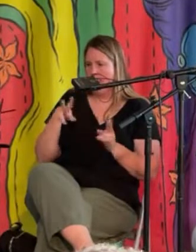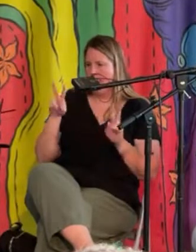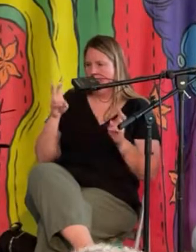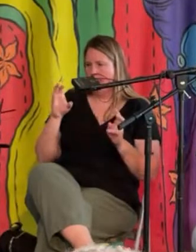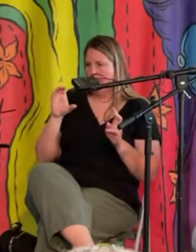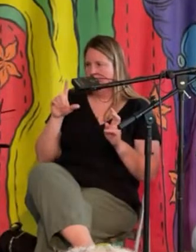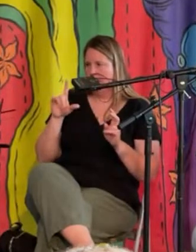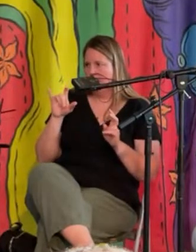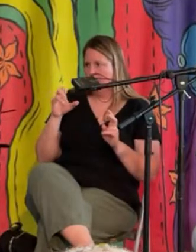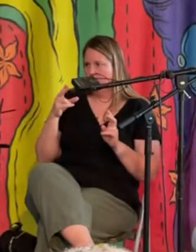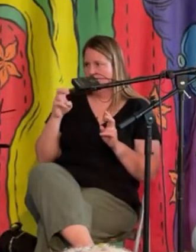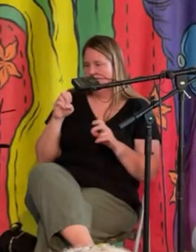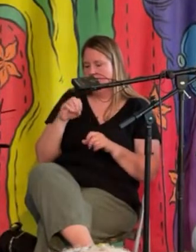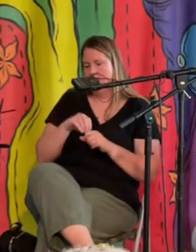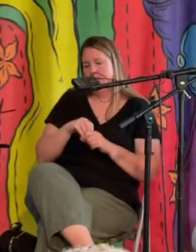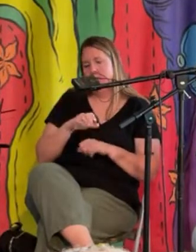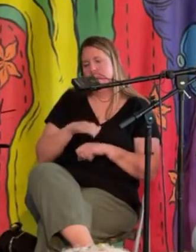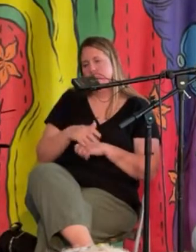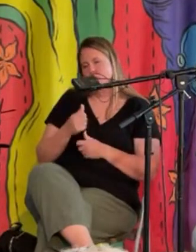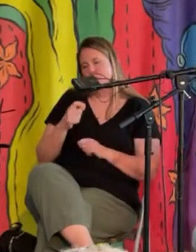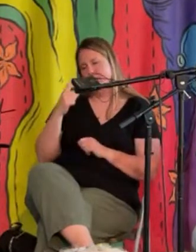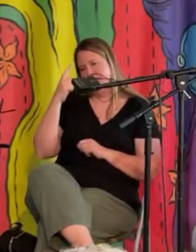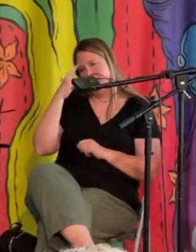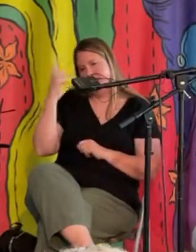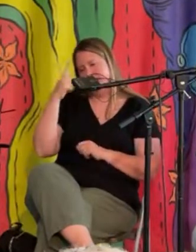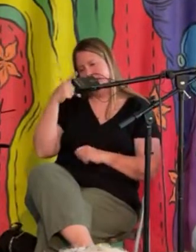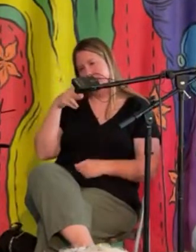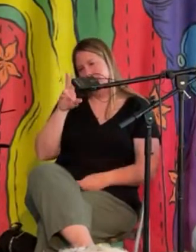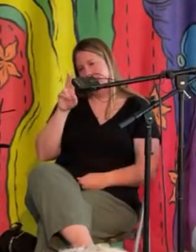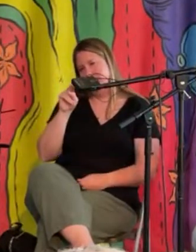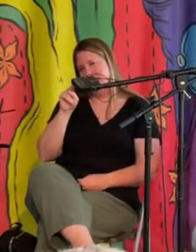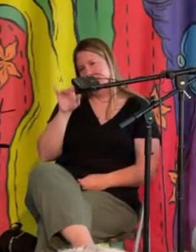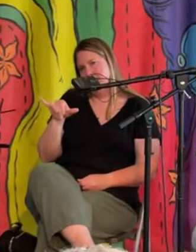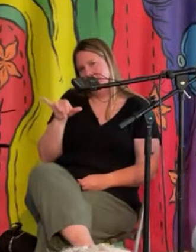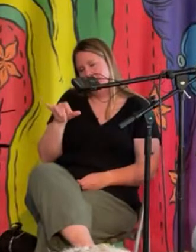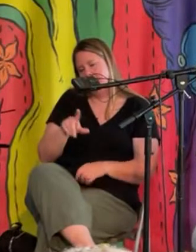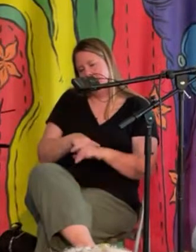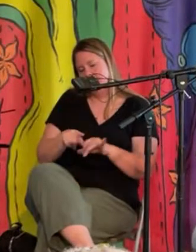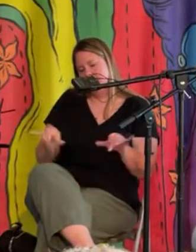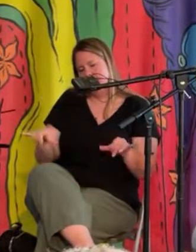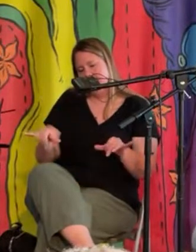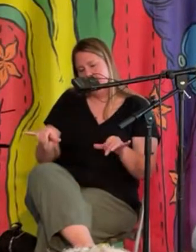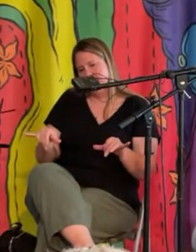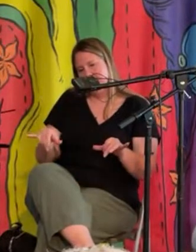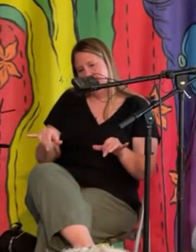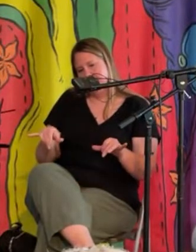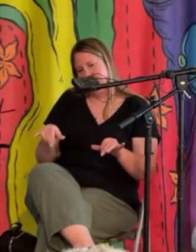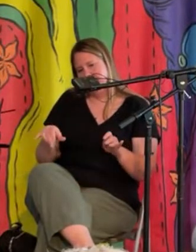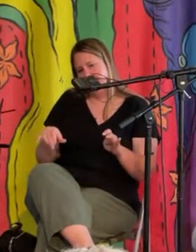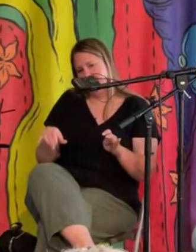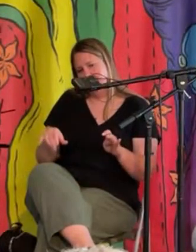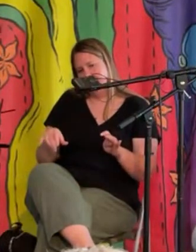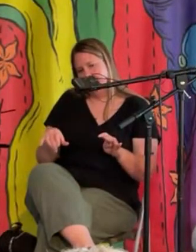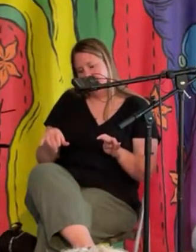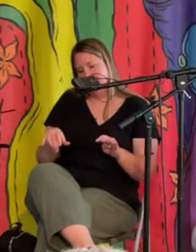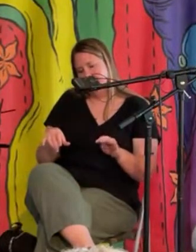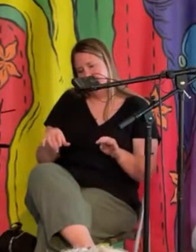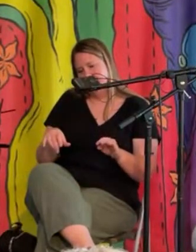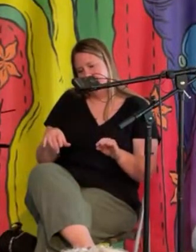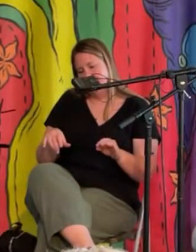and we were trying to come up with something that was punny and a cliche at the same time, and we came up with it's not